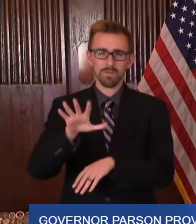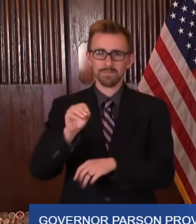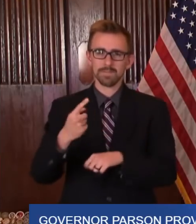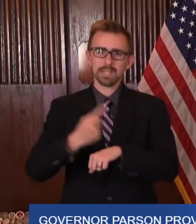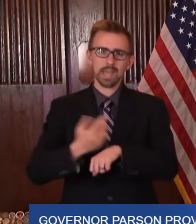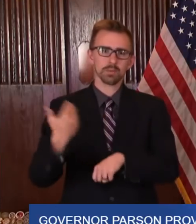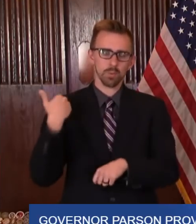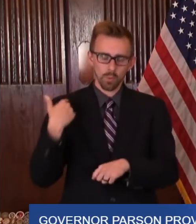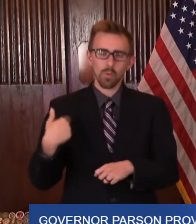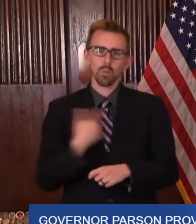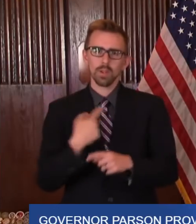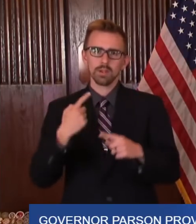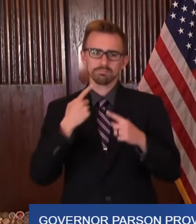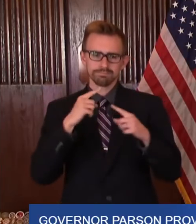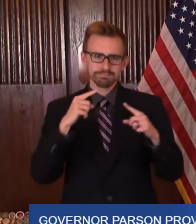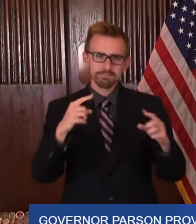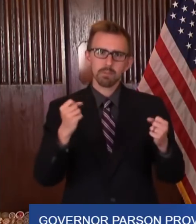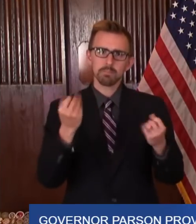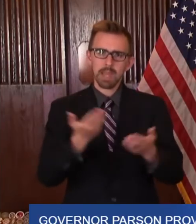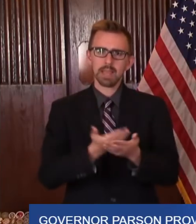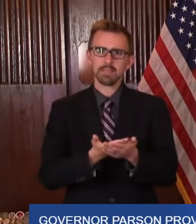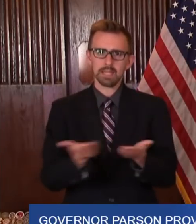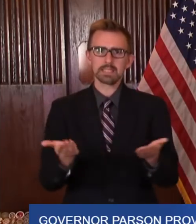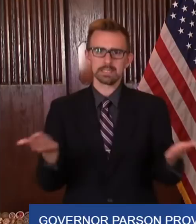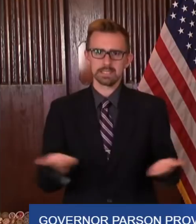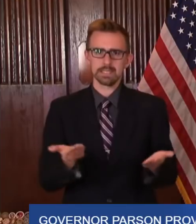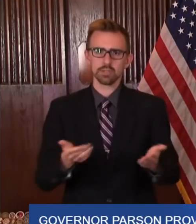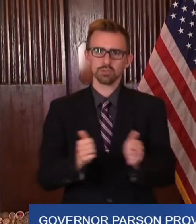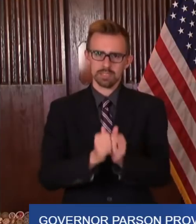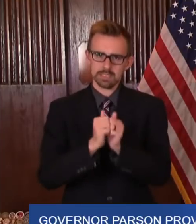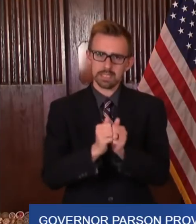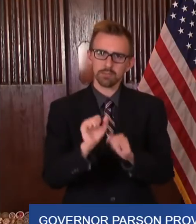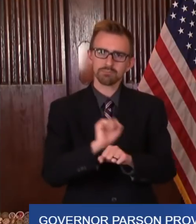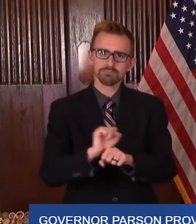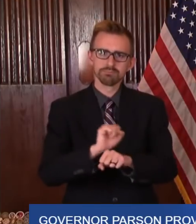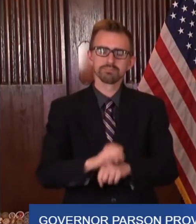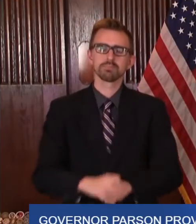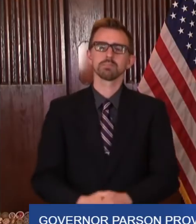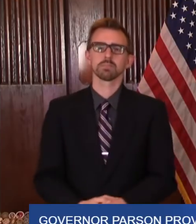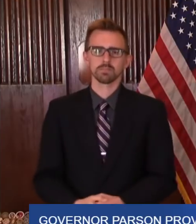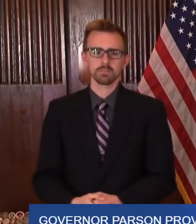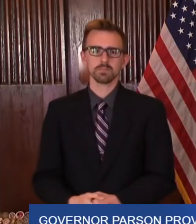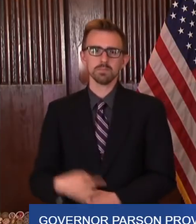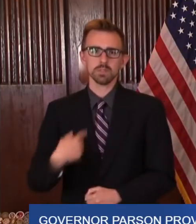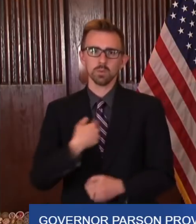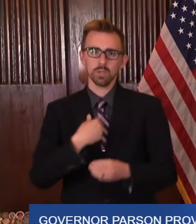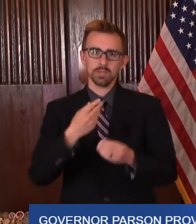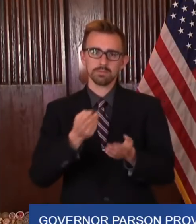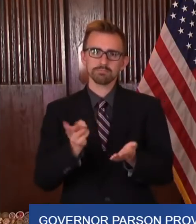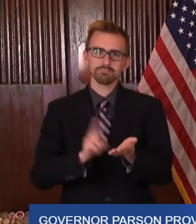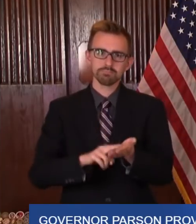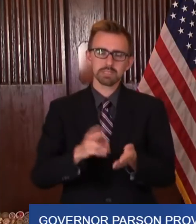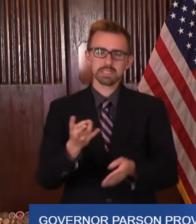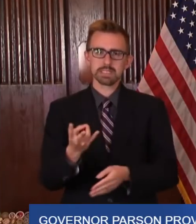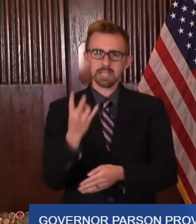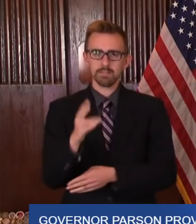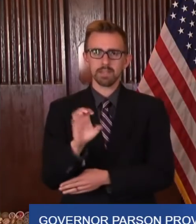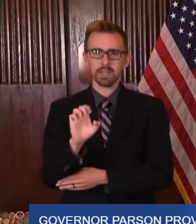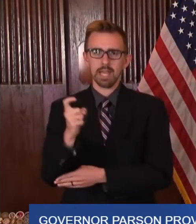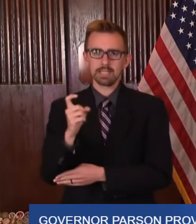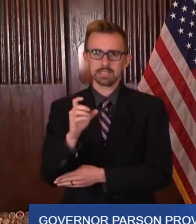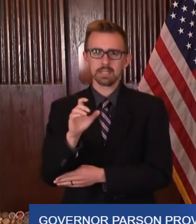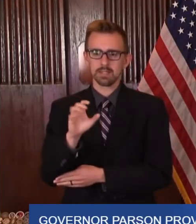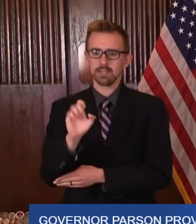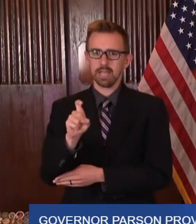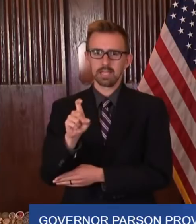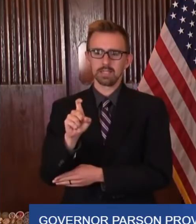have accomplished a tremendous amount of work together. We have issued 7 executive orders and